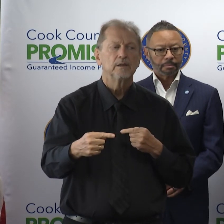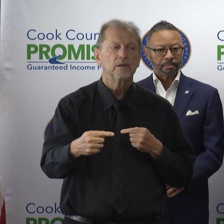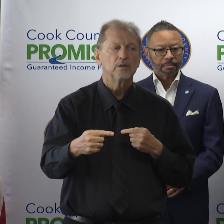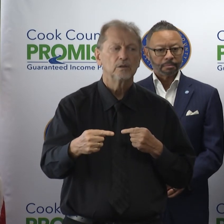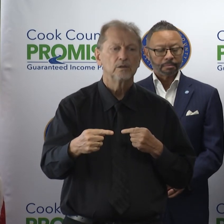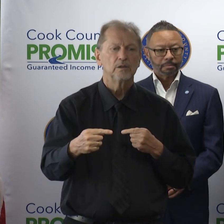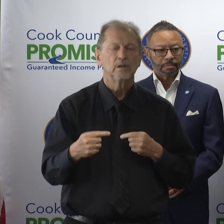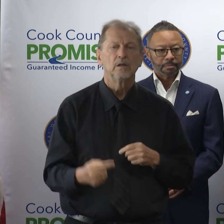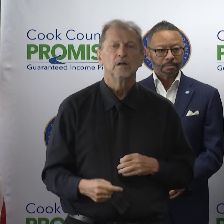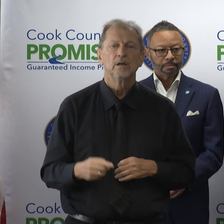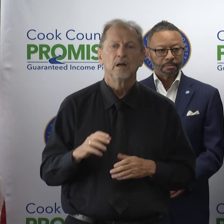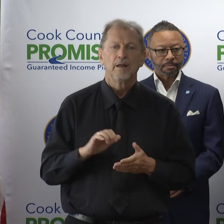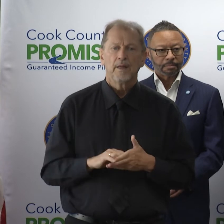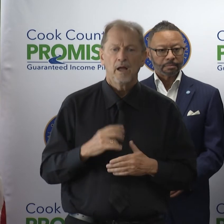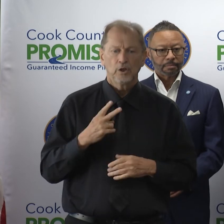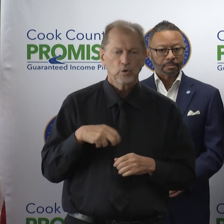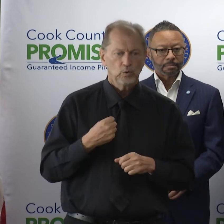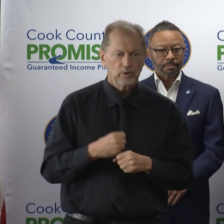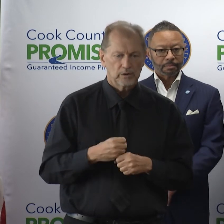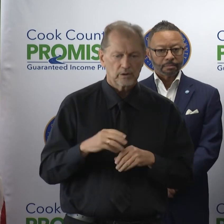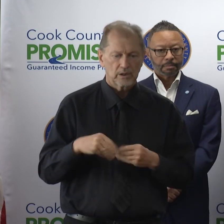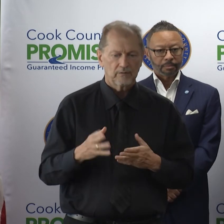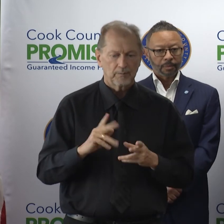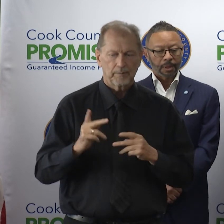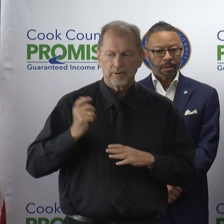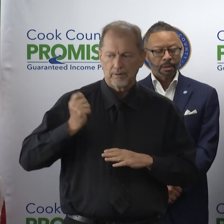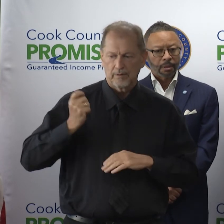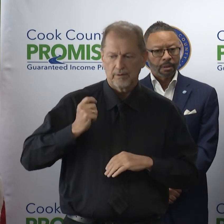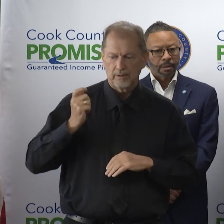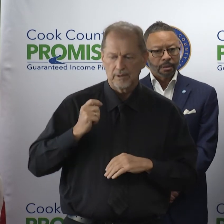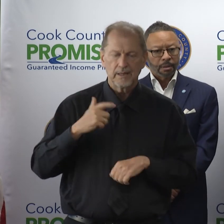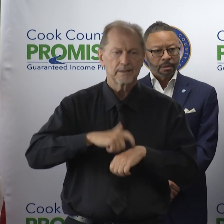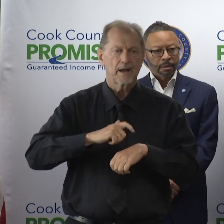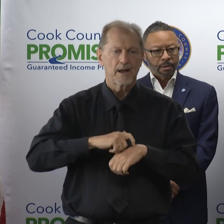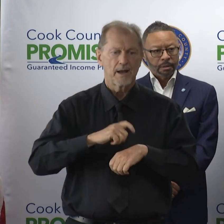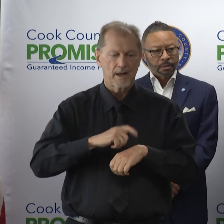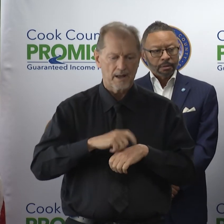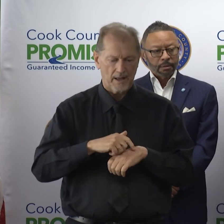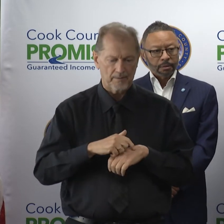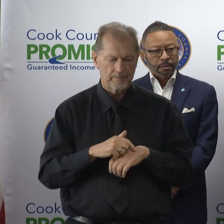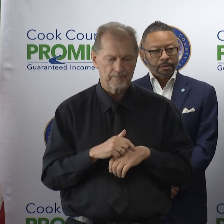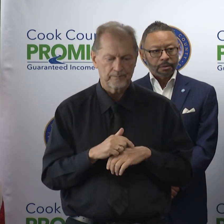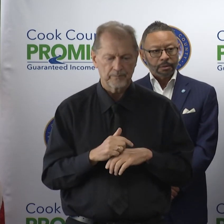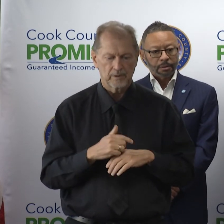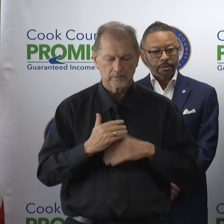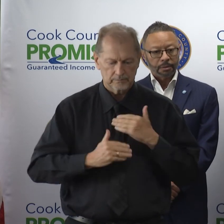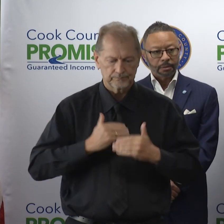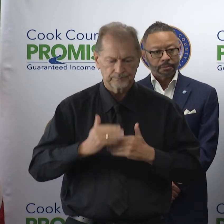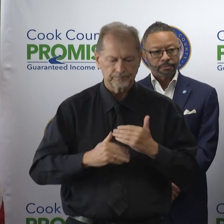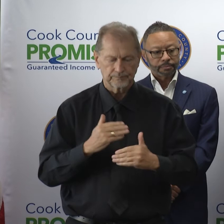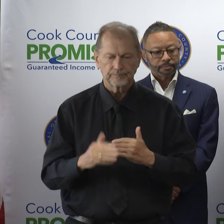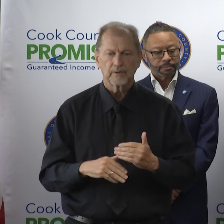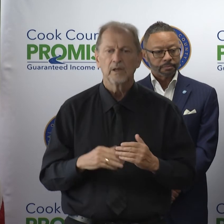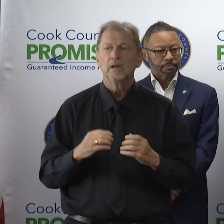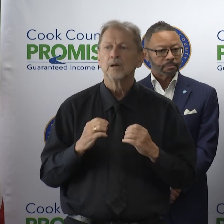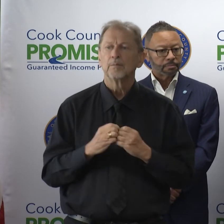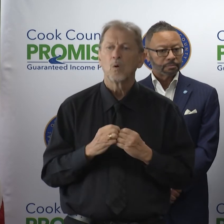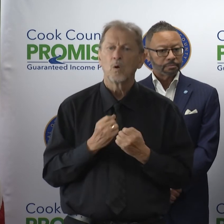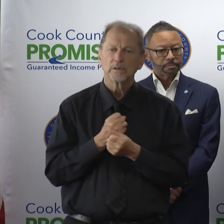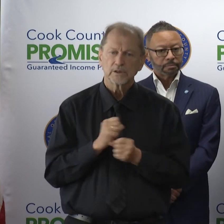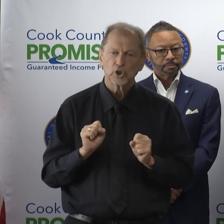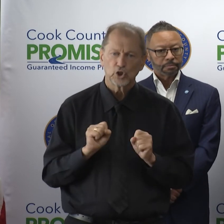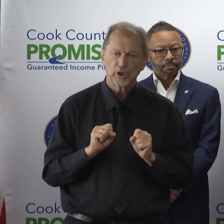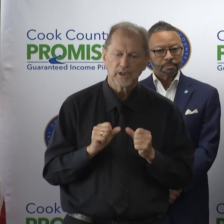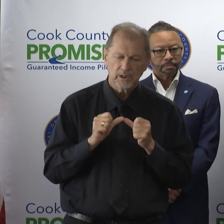know, 2 years for folks getting recurring payments is a longer runway, if you will, to allow